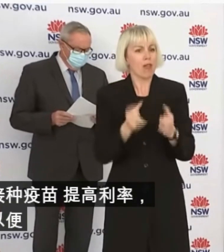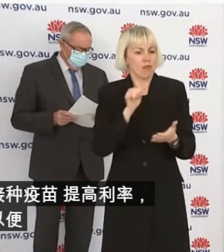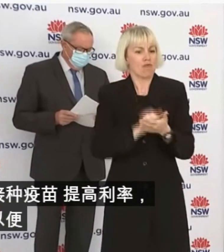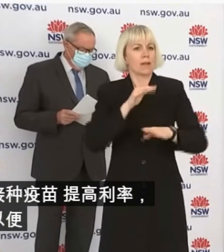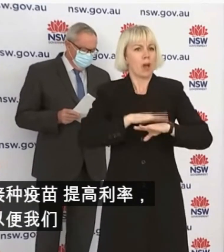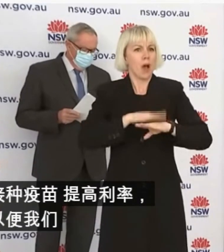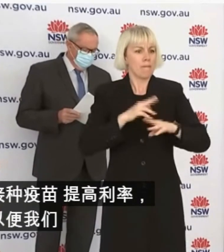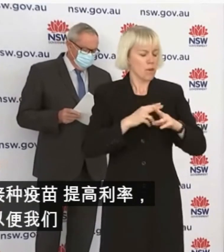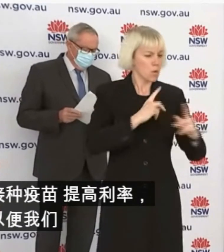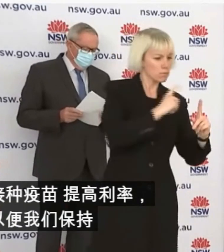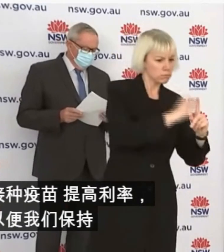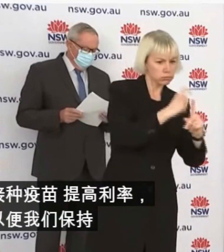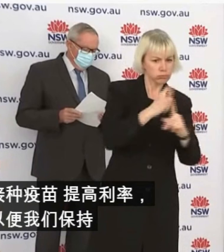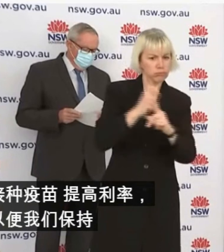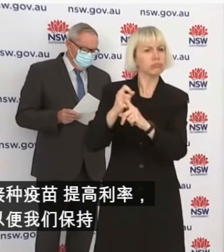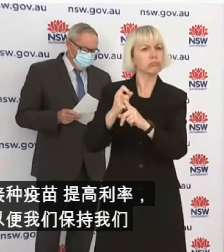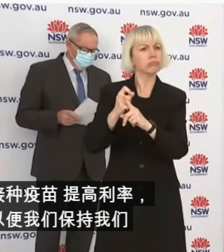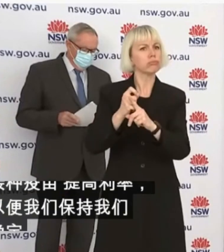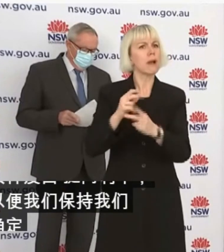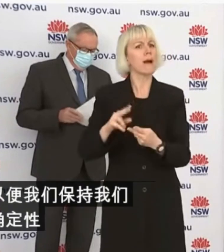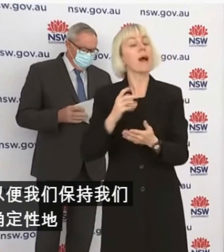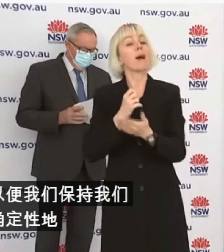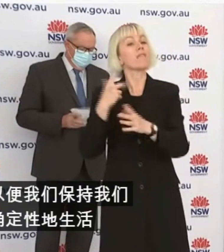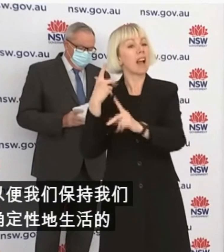so that we maintain our ability